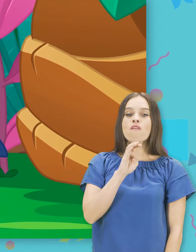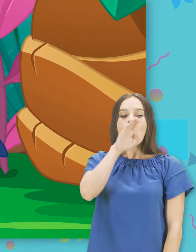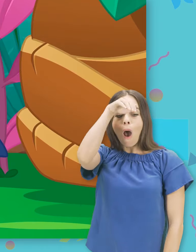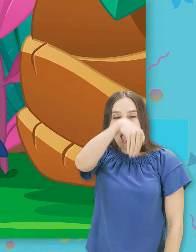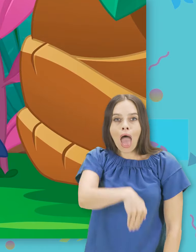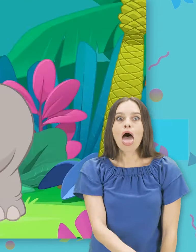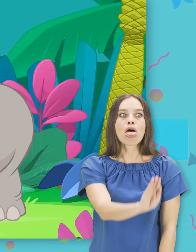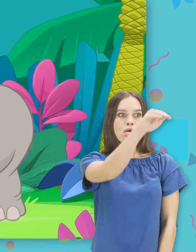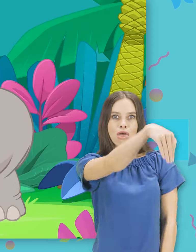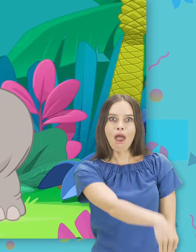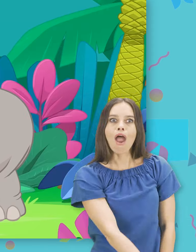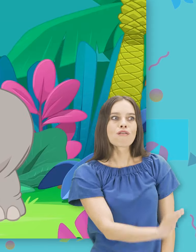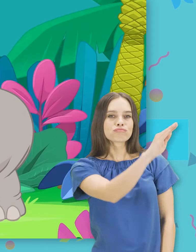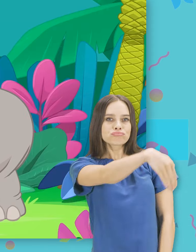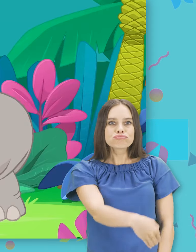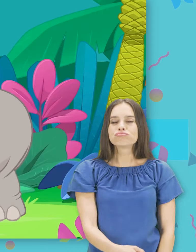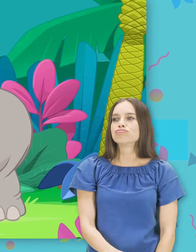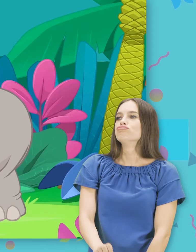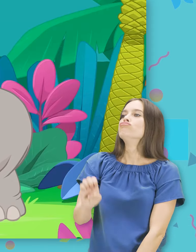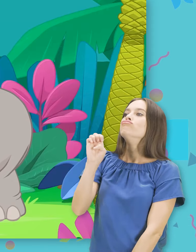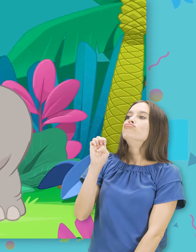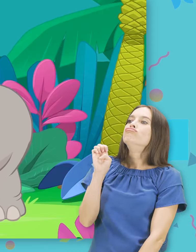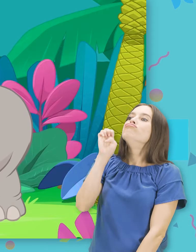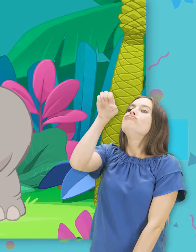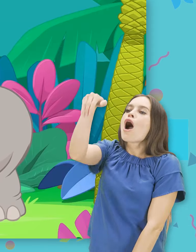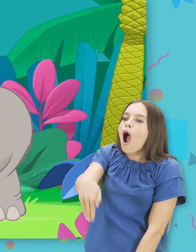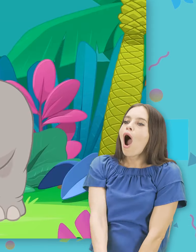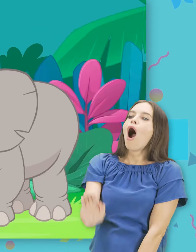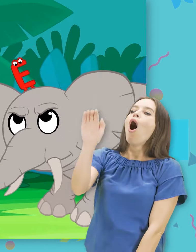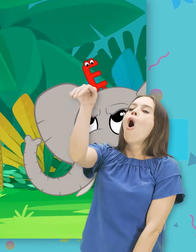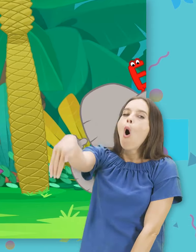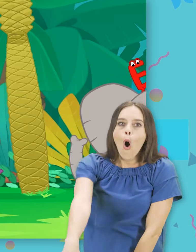It's the E for elephant.